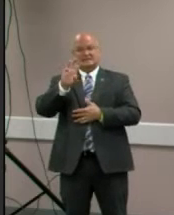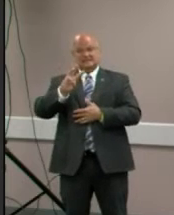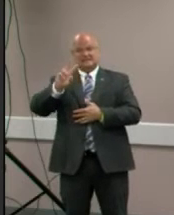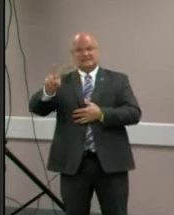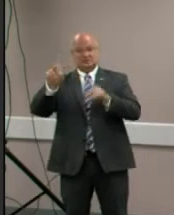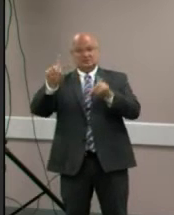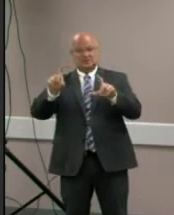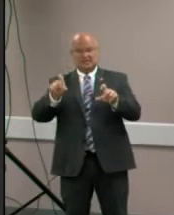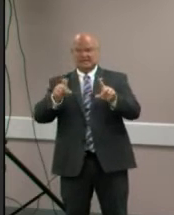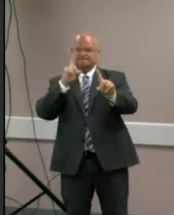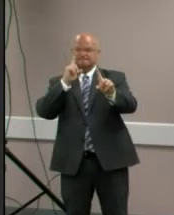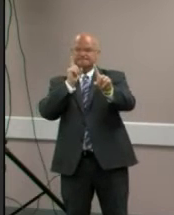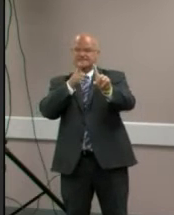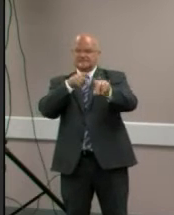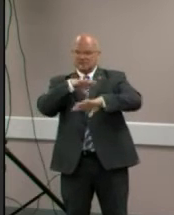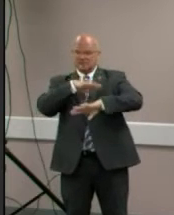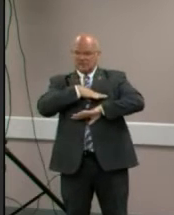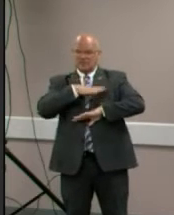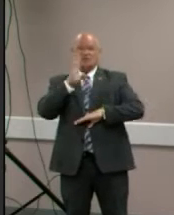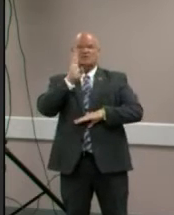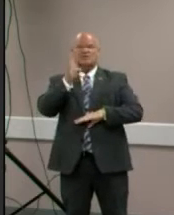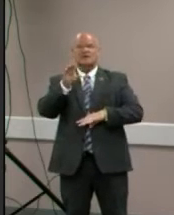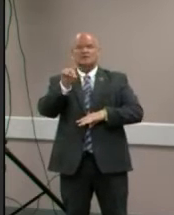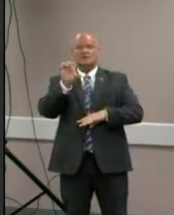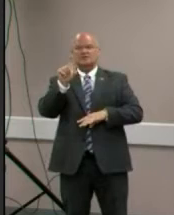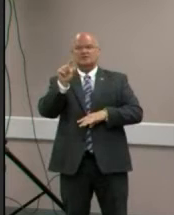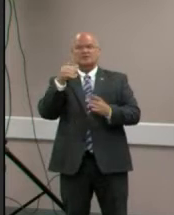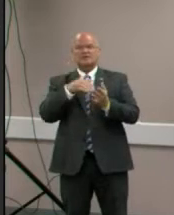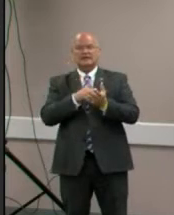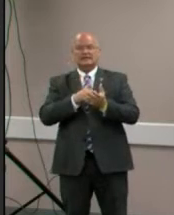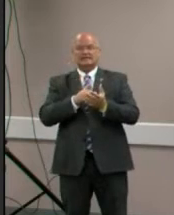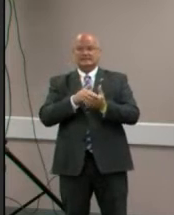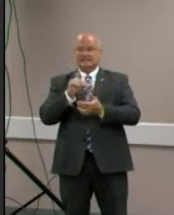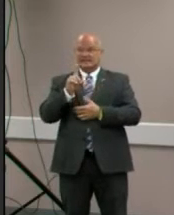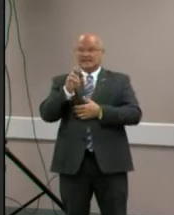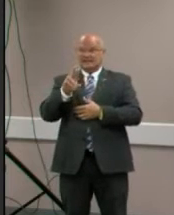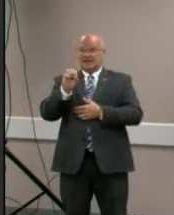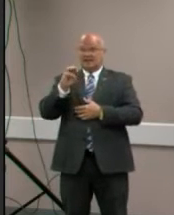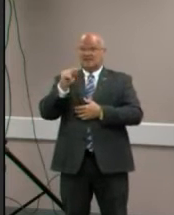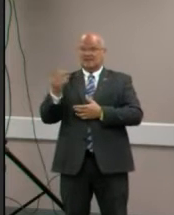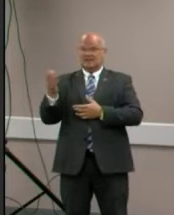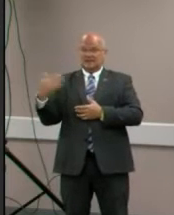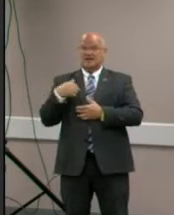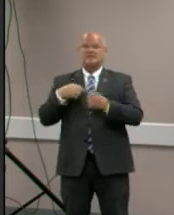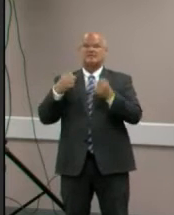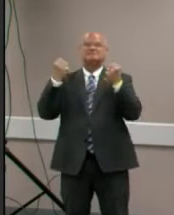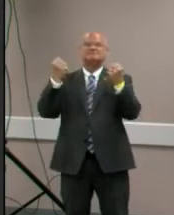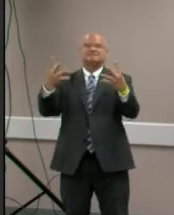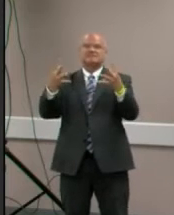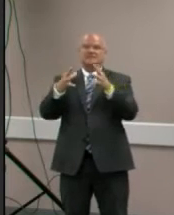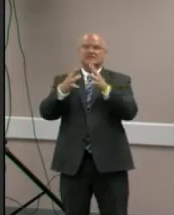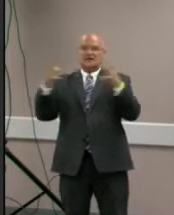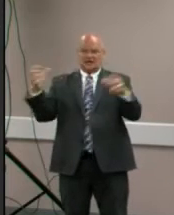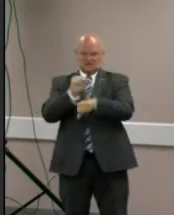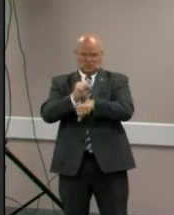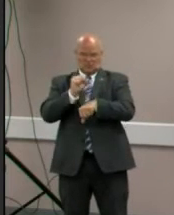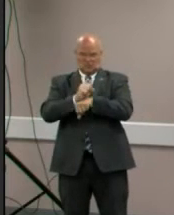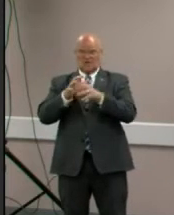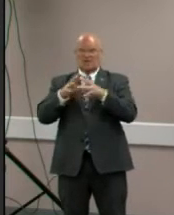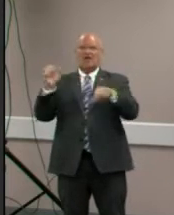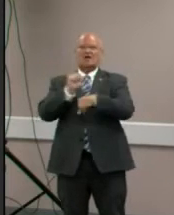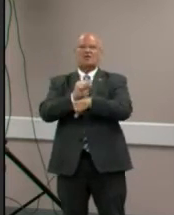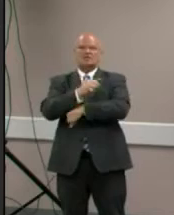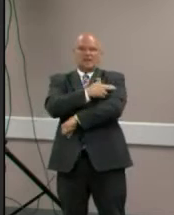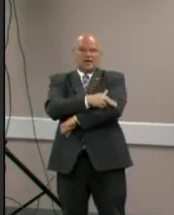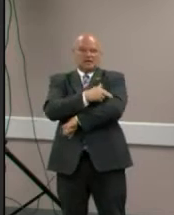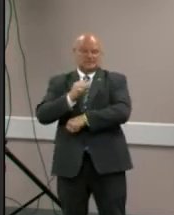28,862. We're on target to meet that goal. But let me tell you, as Dr. Smith comes in a moment, that's a lot of work by